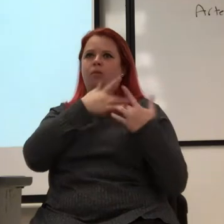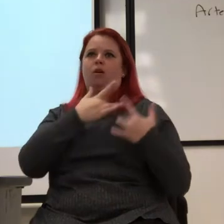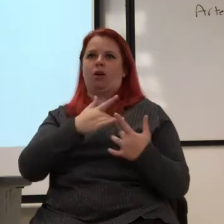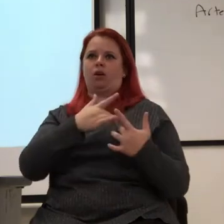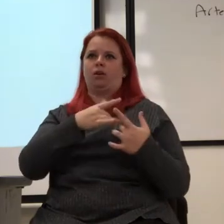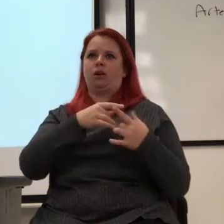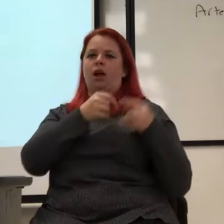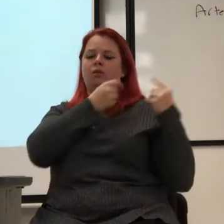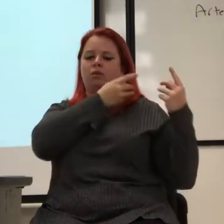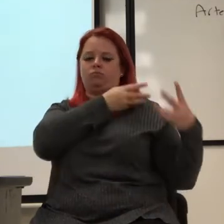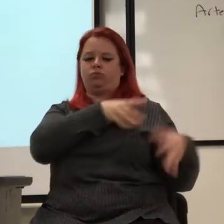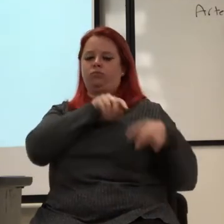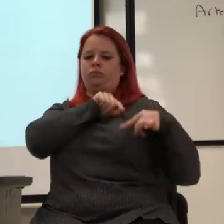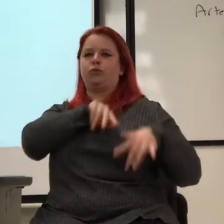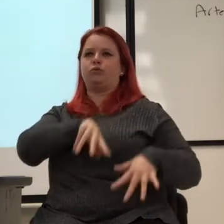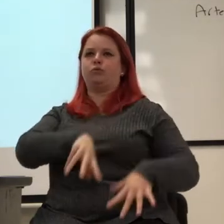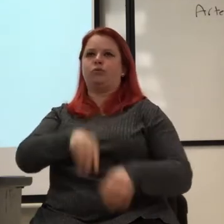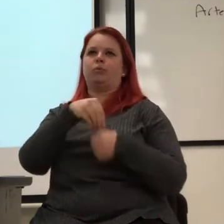Okay.